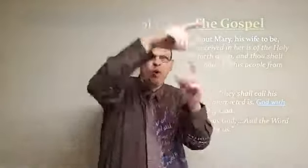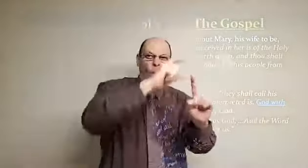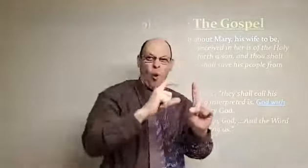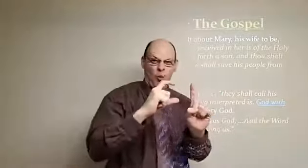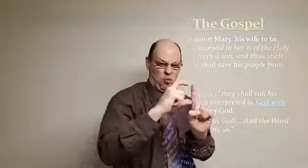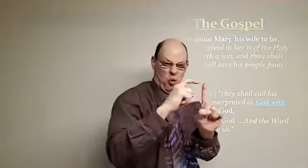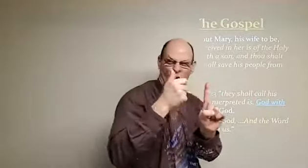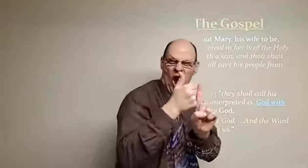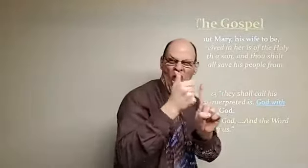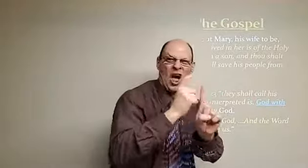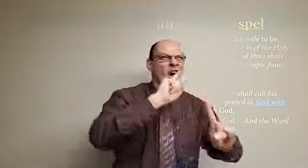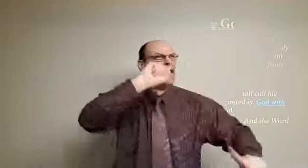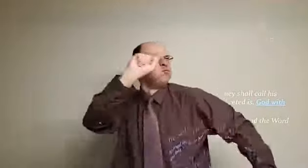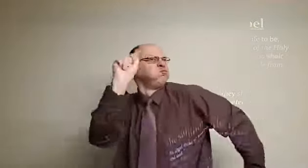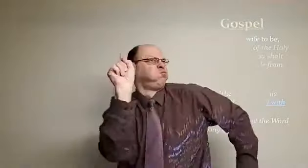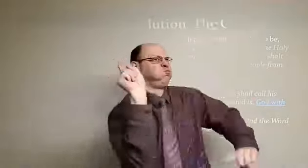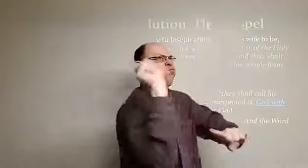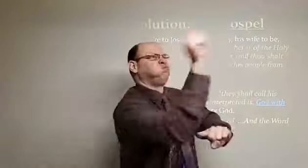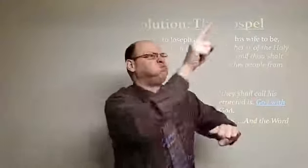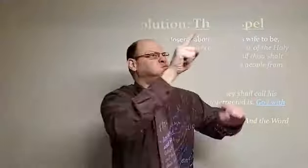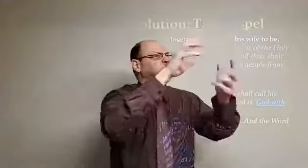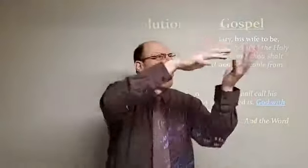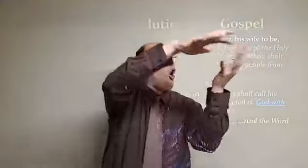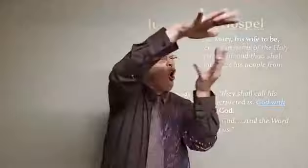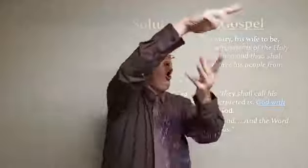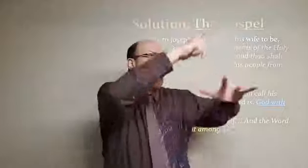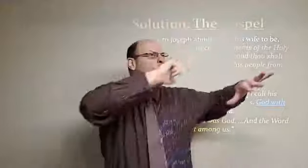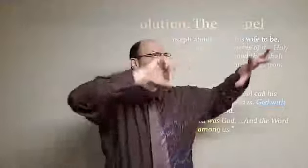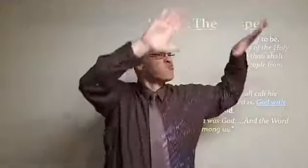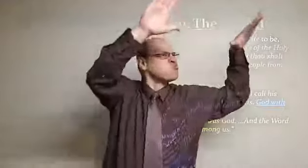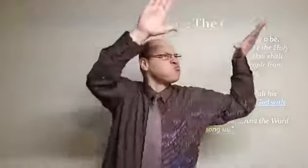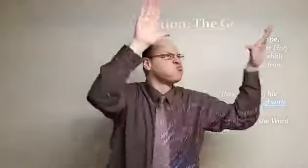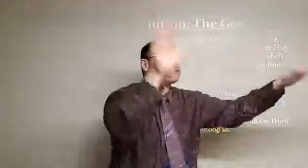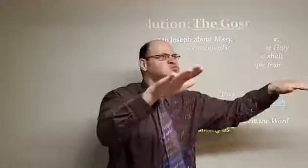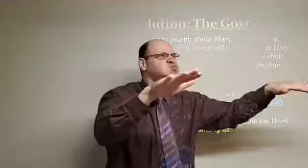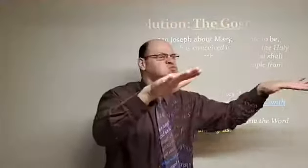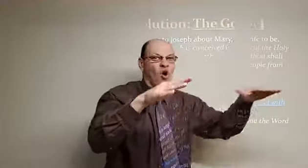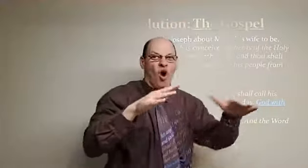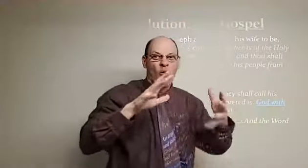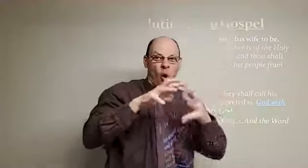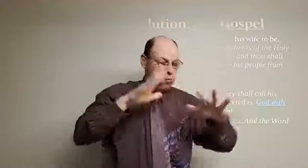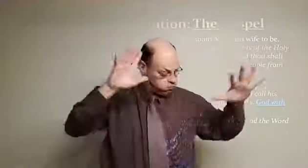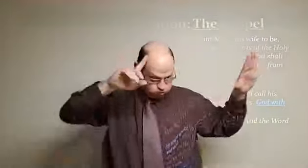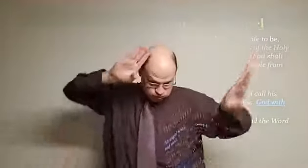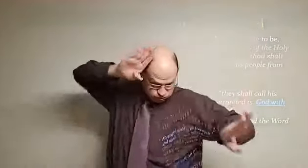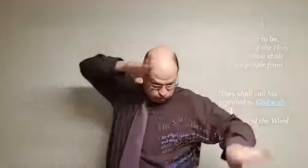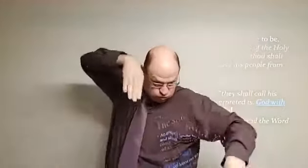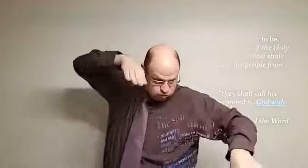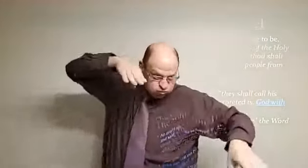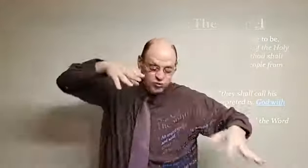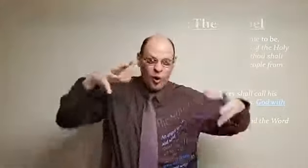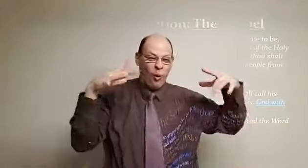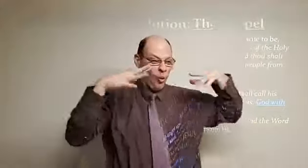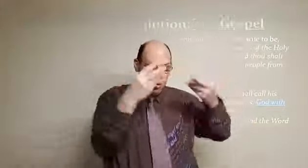of swines they went over a cliff he commanded the calming of the seas and the waters and the wind